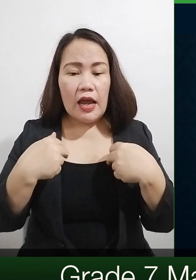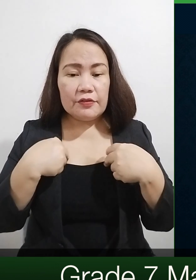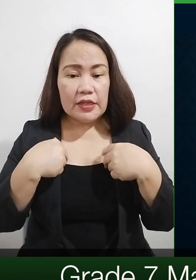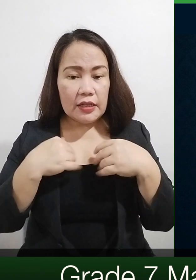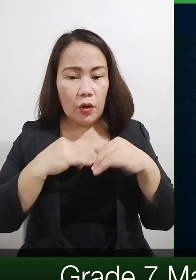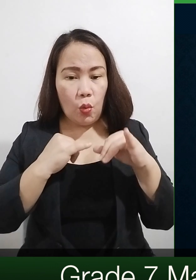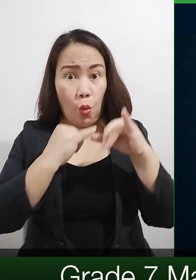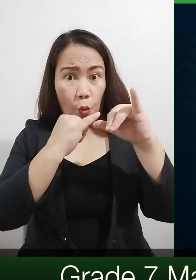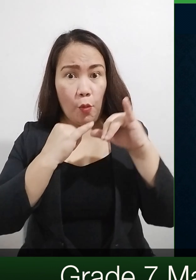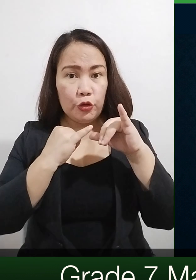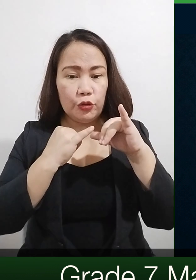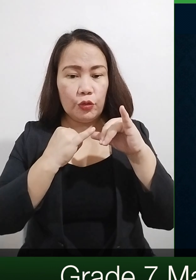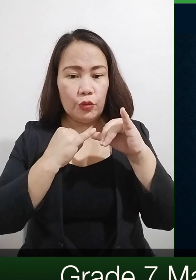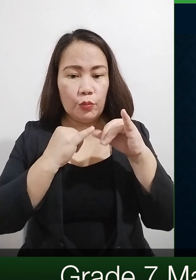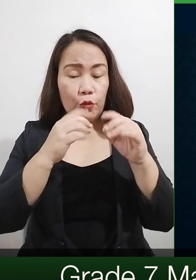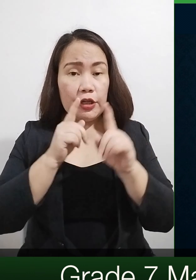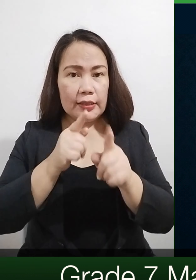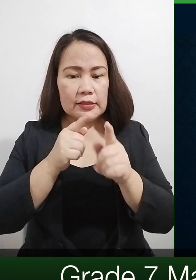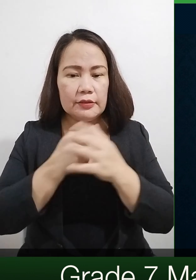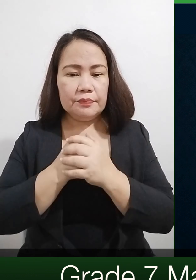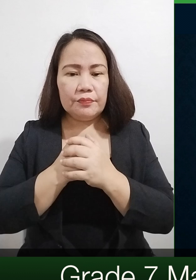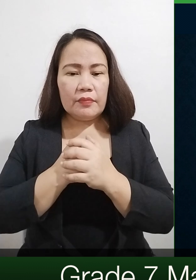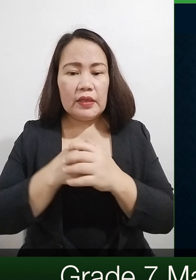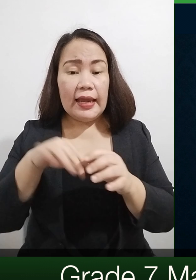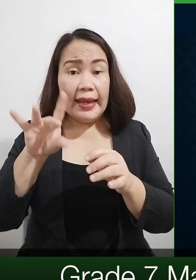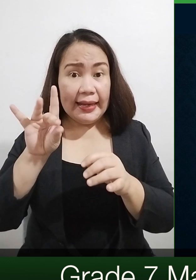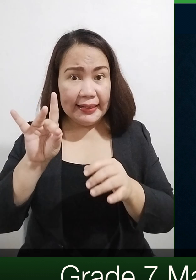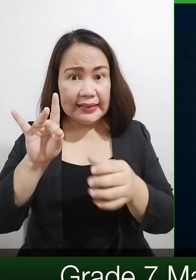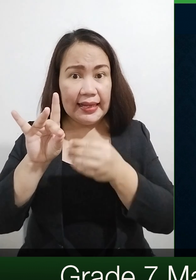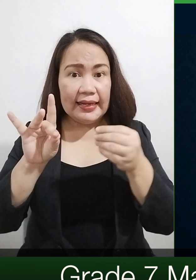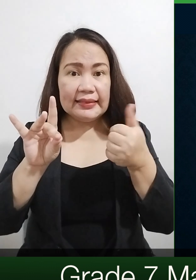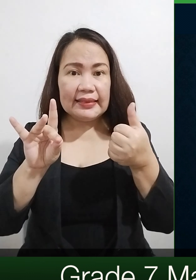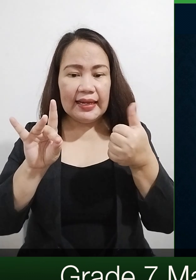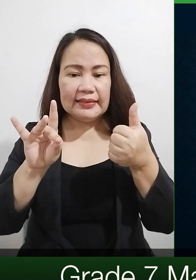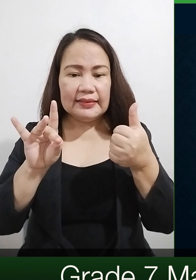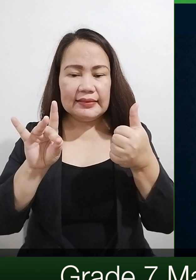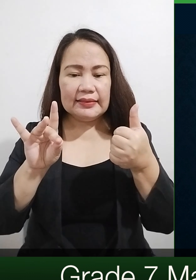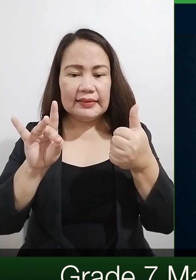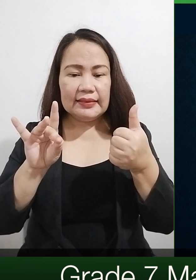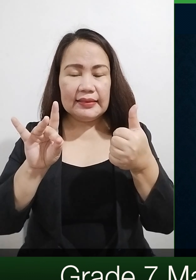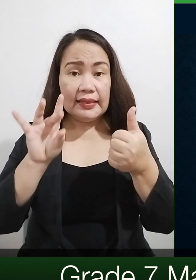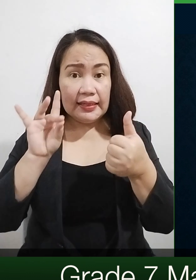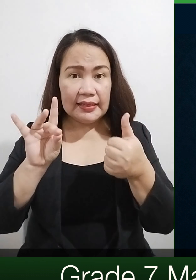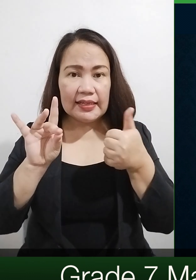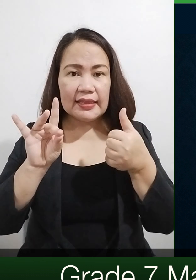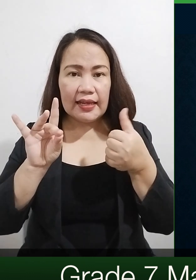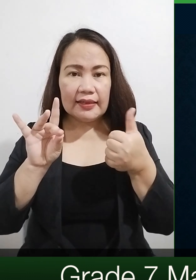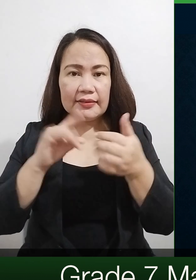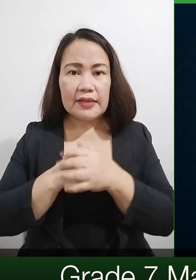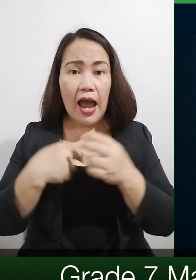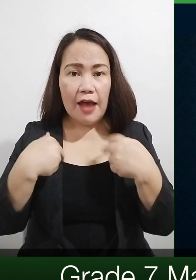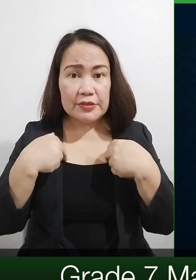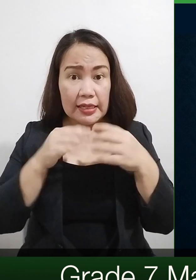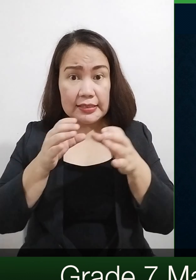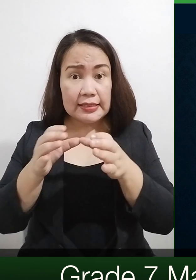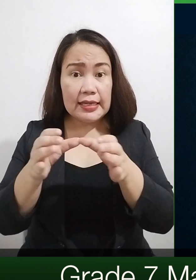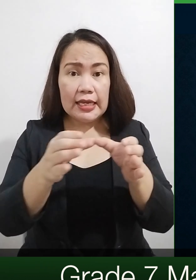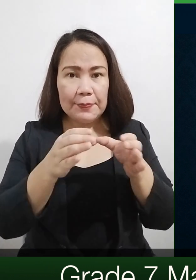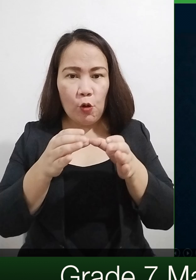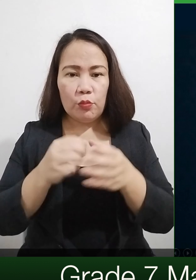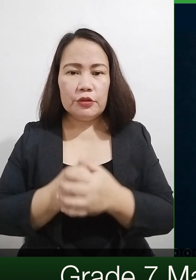silang parehong 8 at 10. So, the answer is 8, 10. Okay.